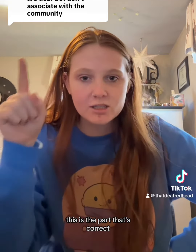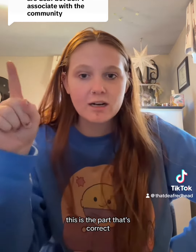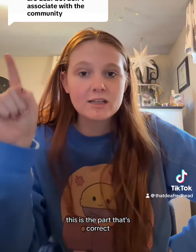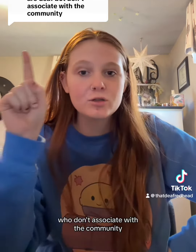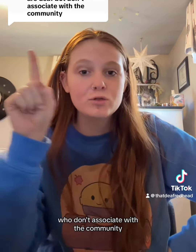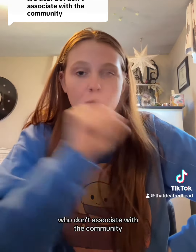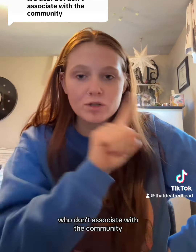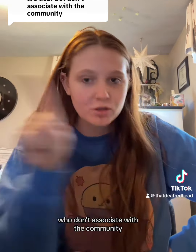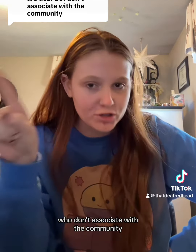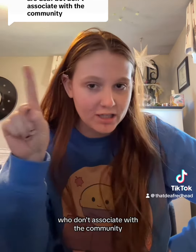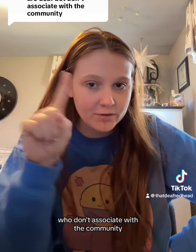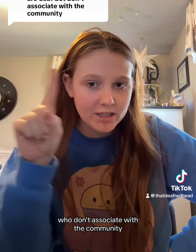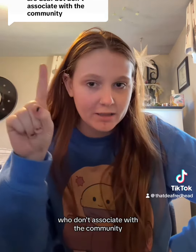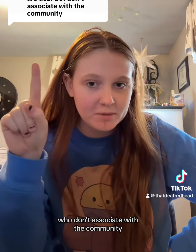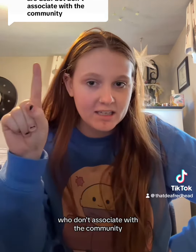correct, who don't associate with the community.